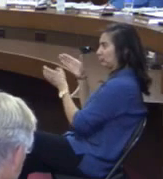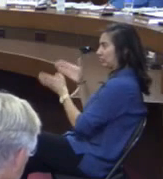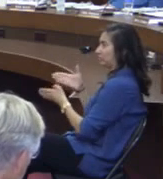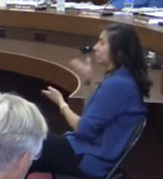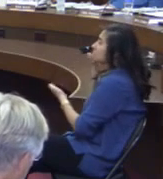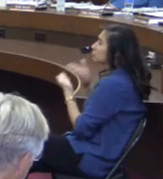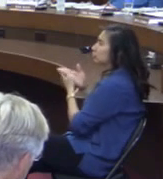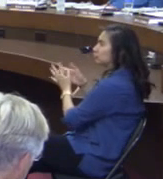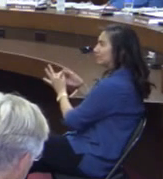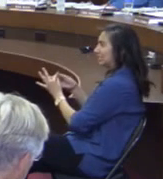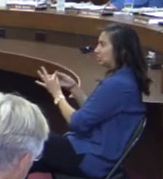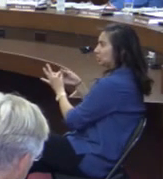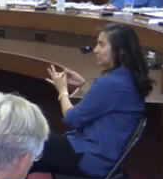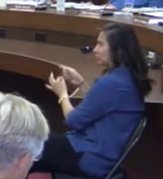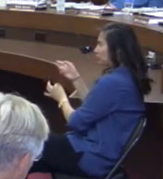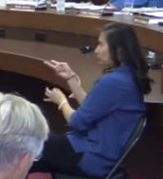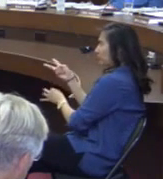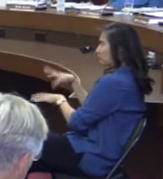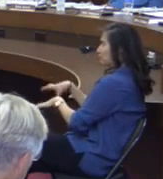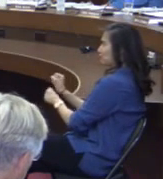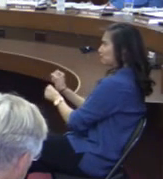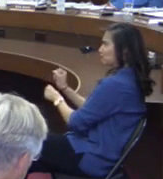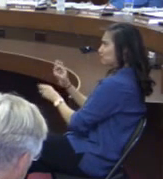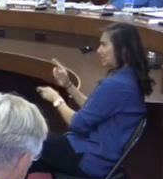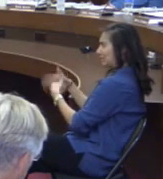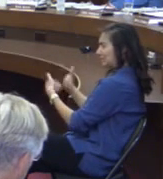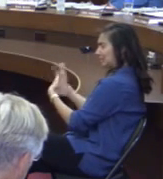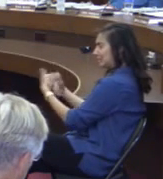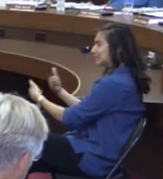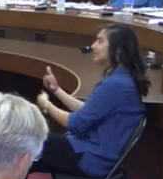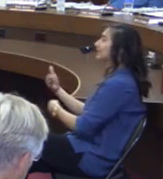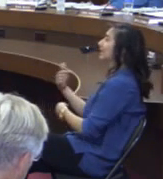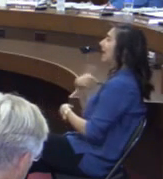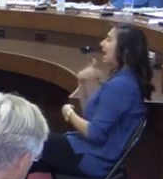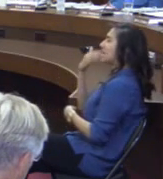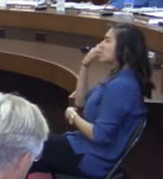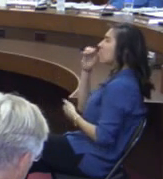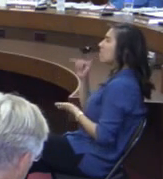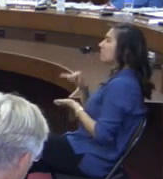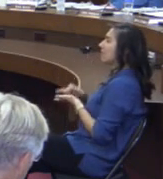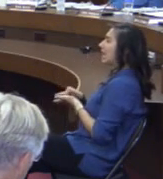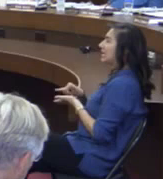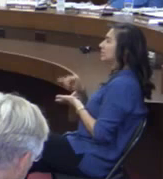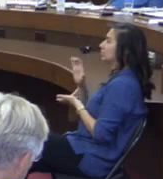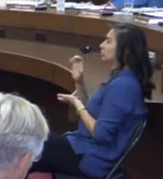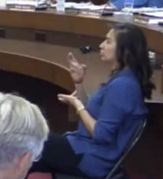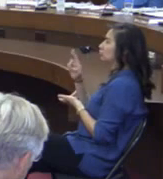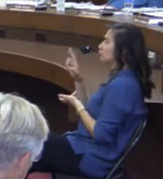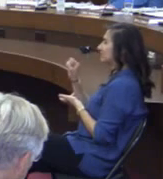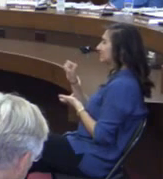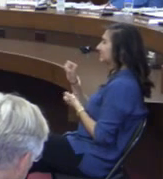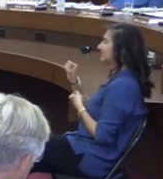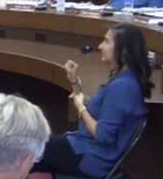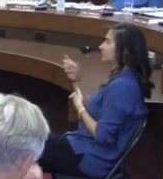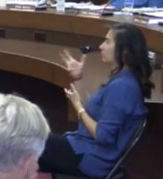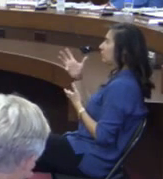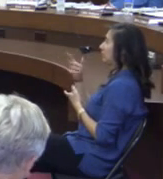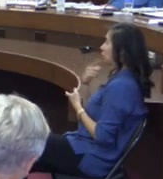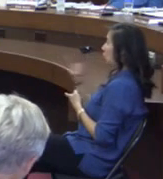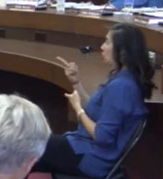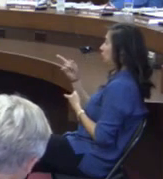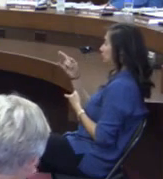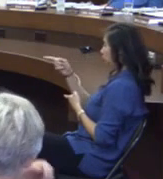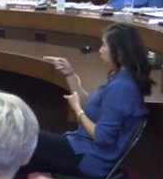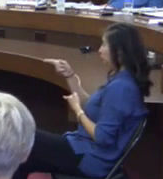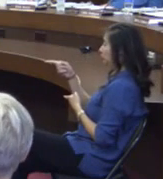kind of taking off from where they left at El Diamante. I know that Chris Magnus has already cornered John and said,